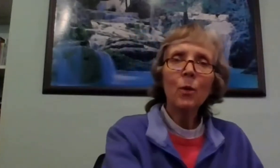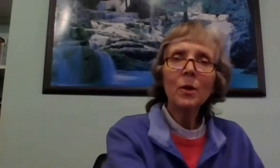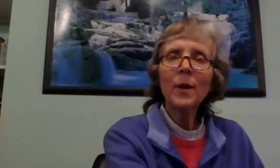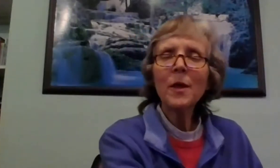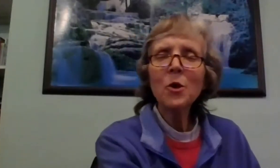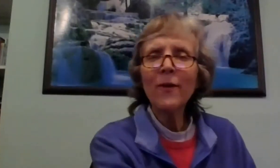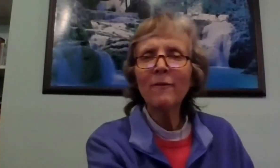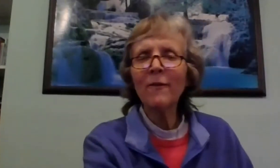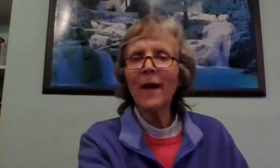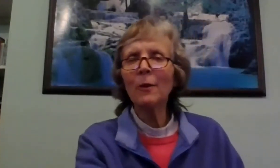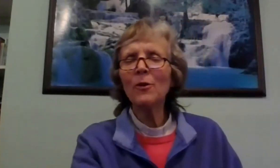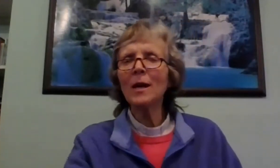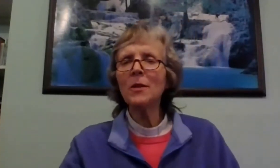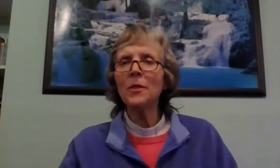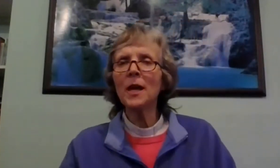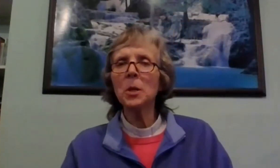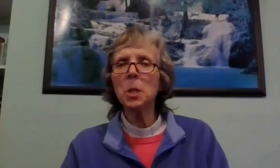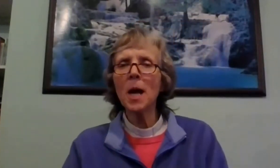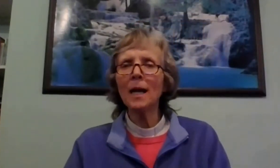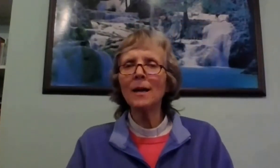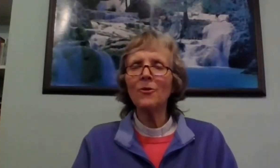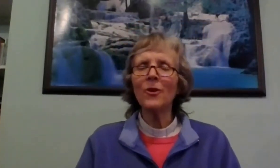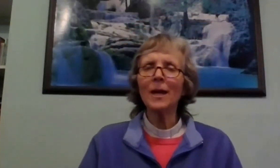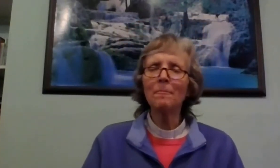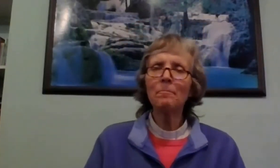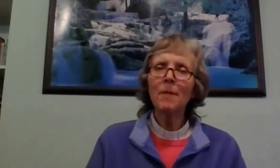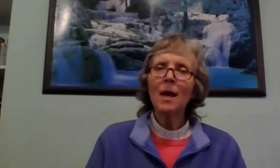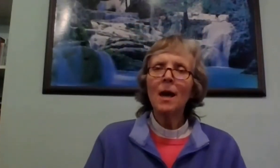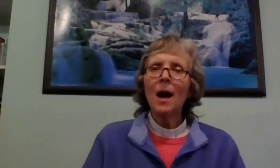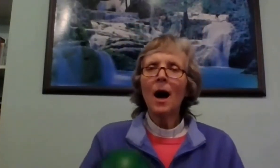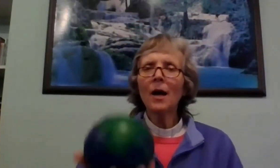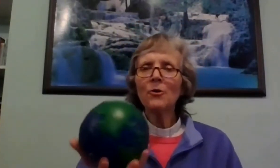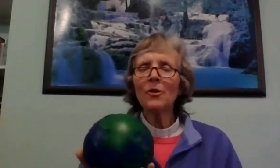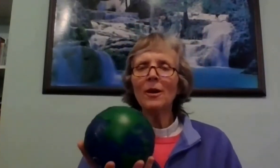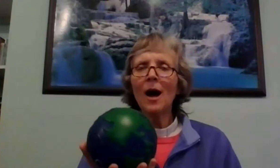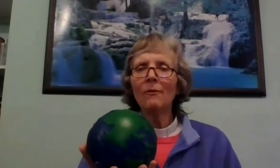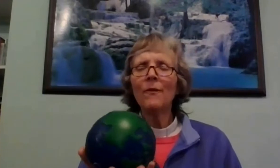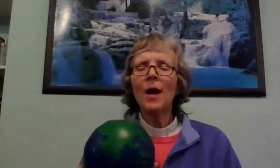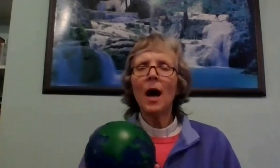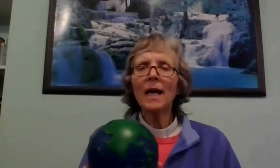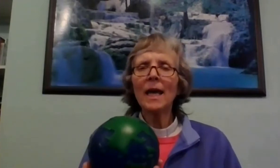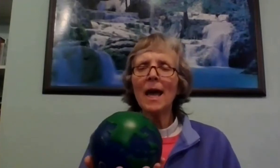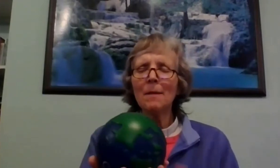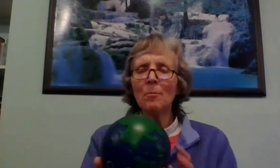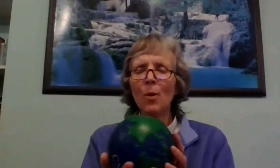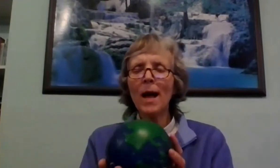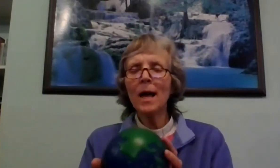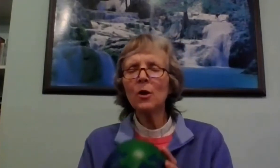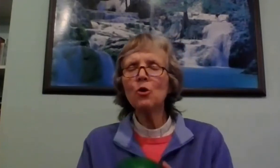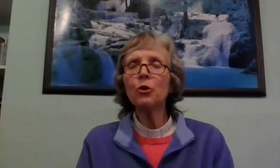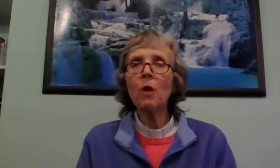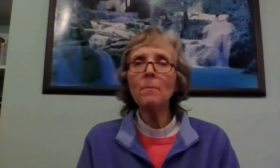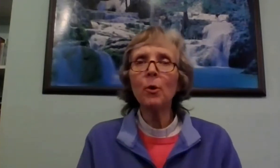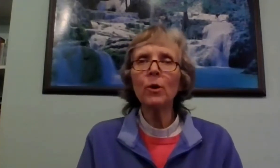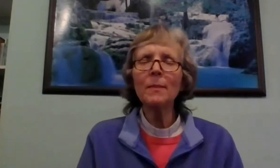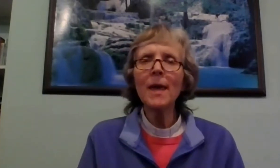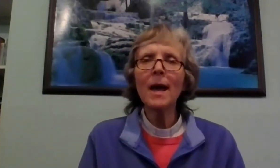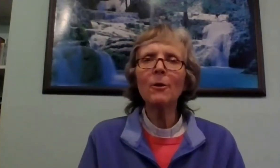wonder whether you've ever found anything challenging. I used to love a game where you throw a ball in the air and